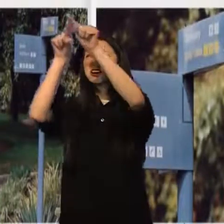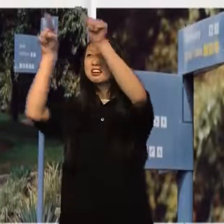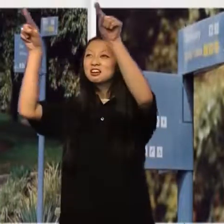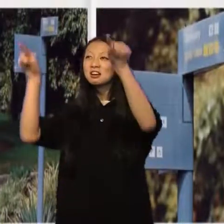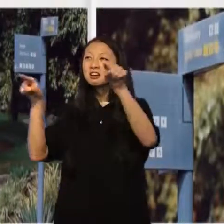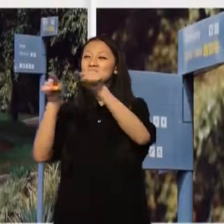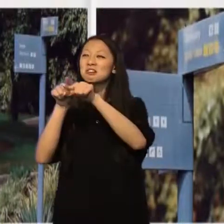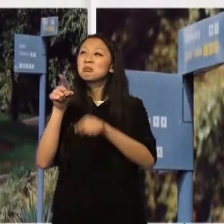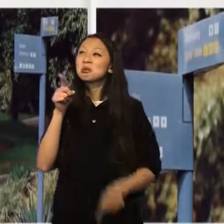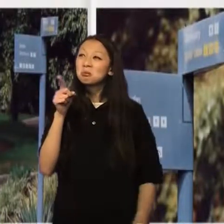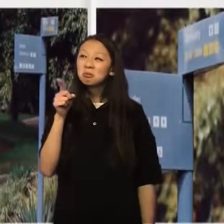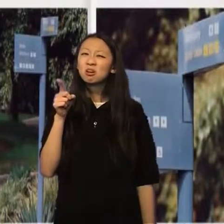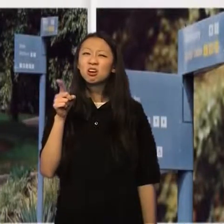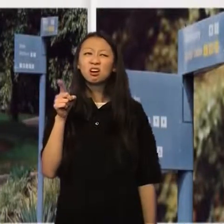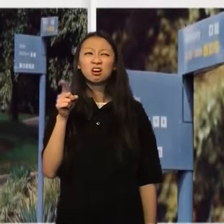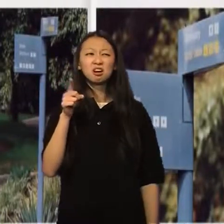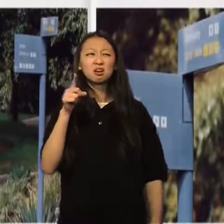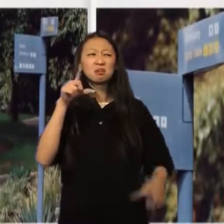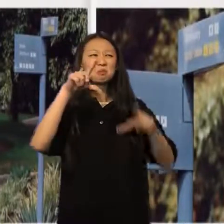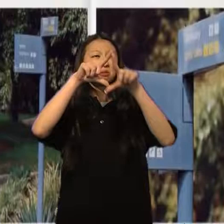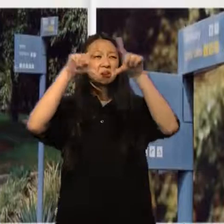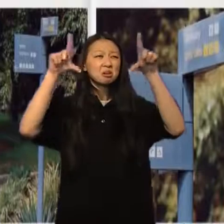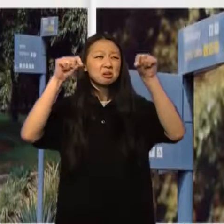She sees how many signs there are.